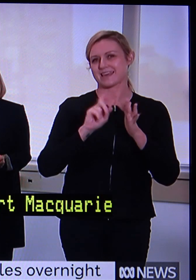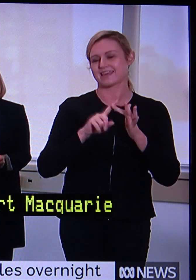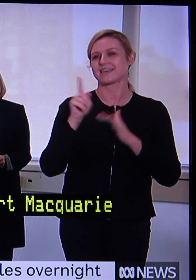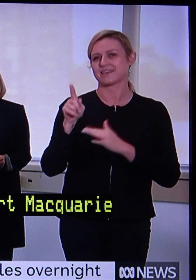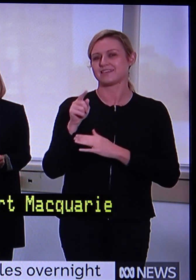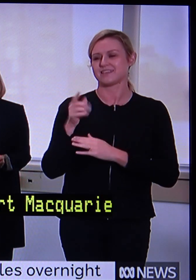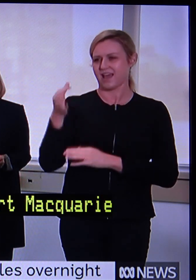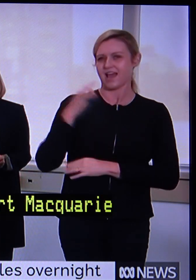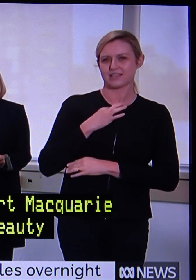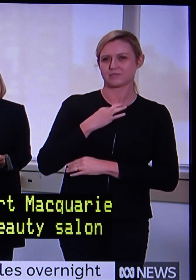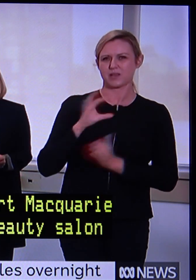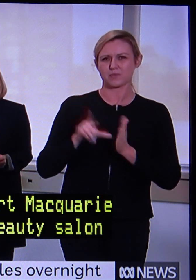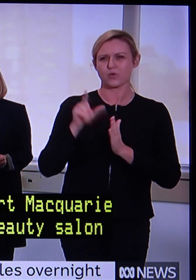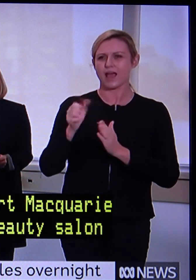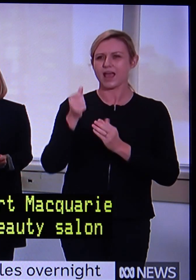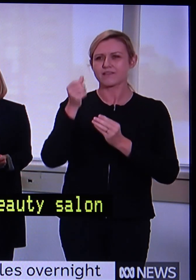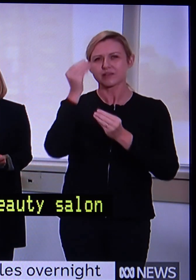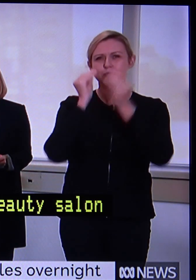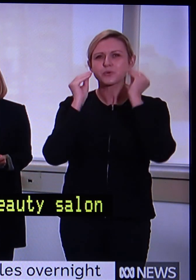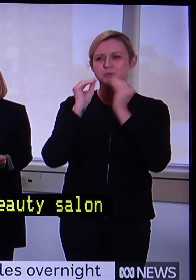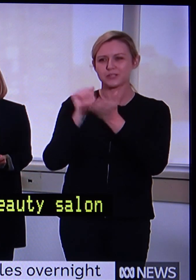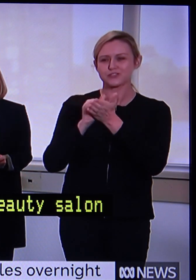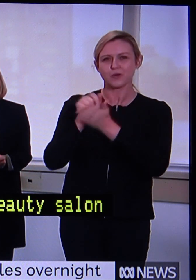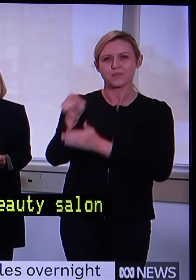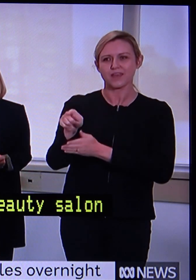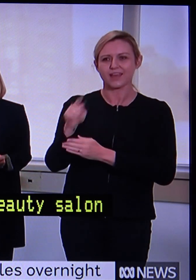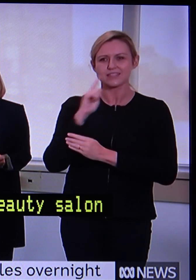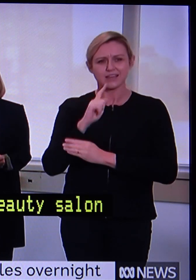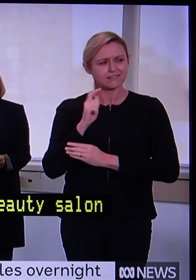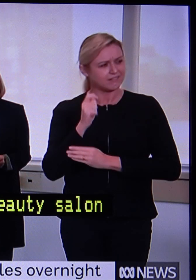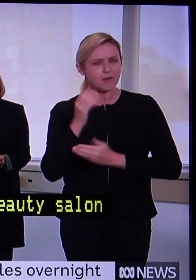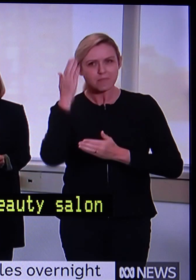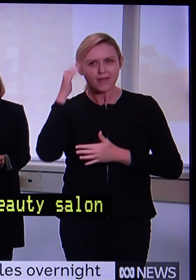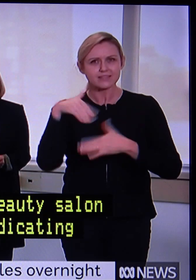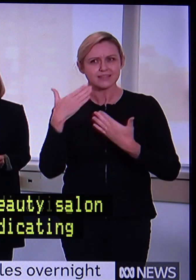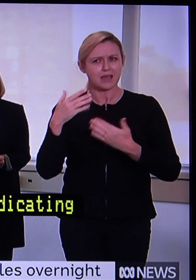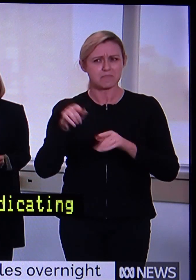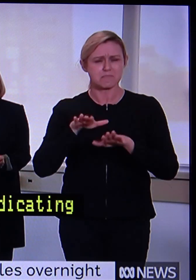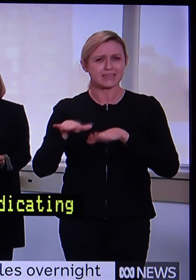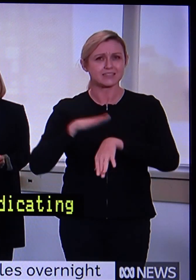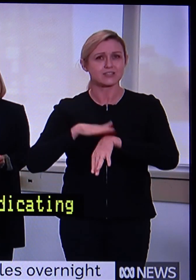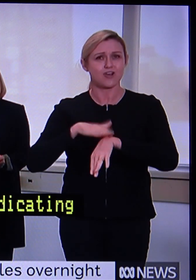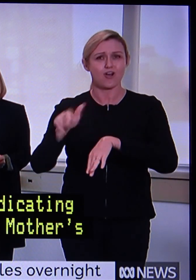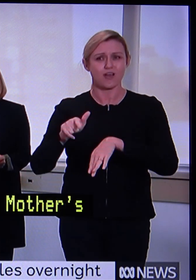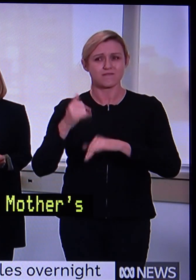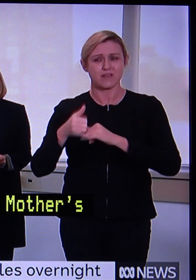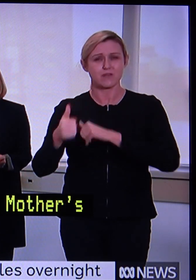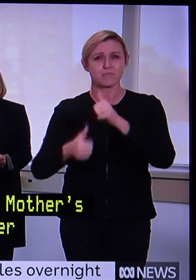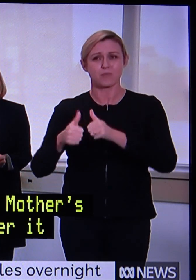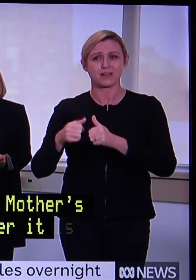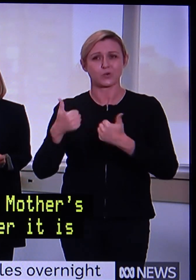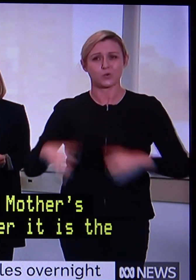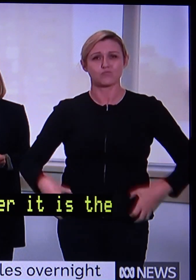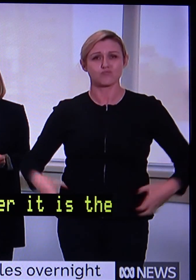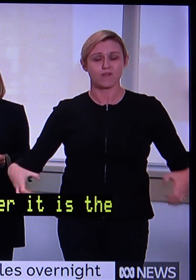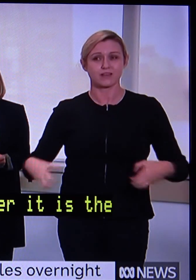was indicating that as you head towards Mother's Day and shortly thereafter, it's their best time of the year in retail. So, and generally other product